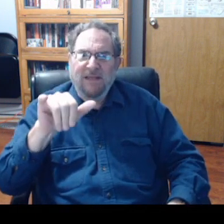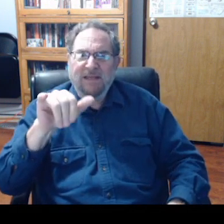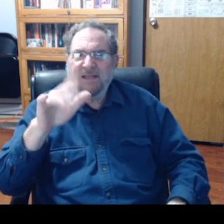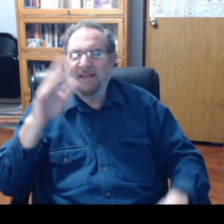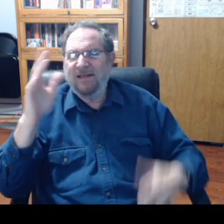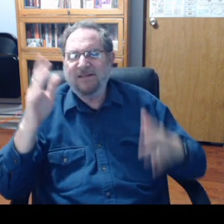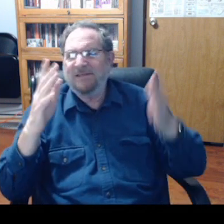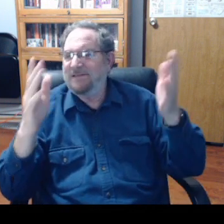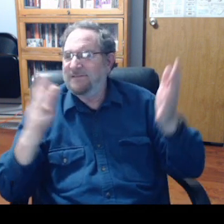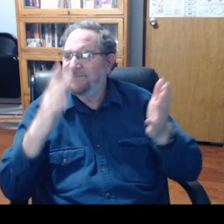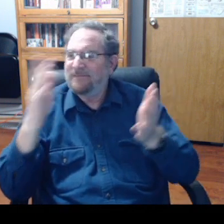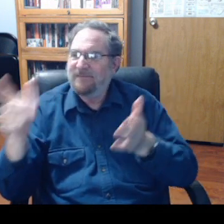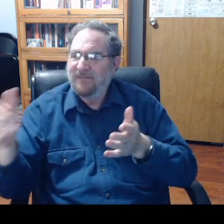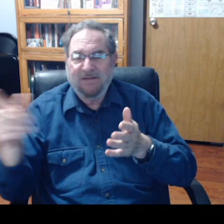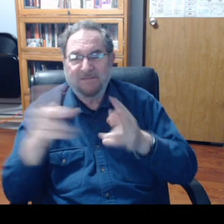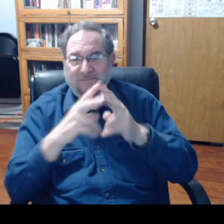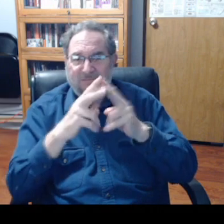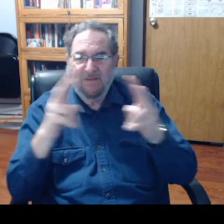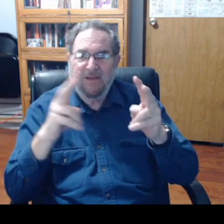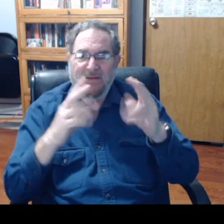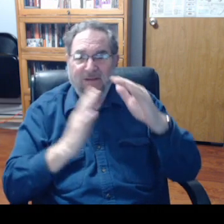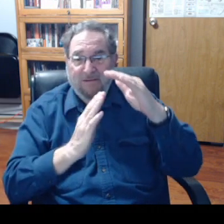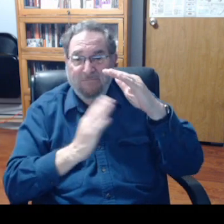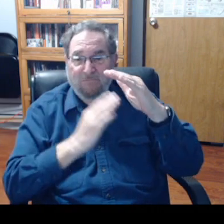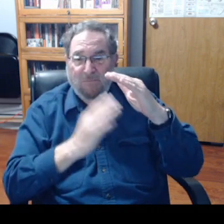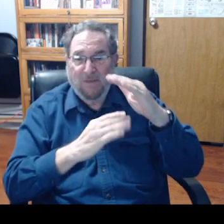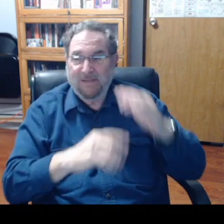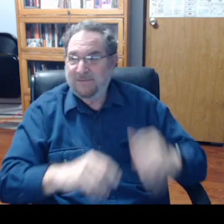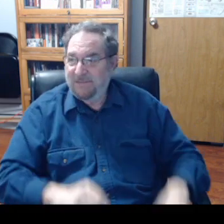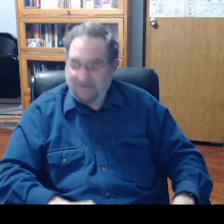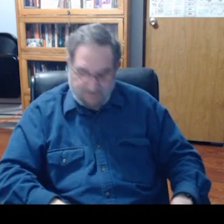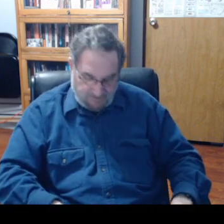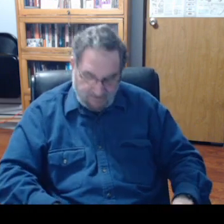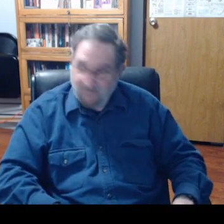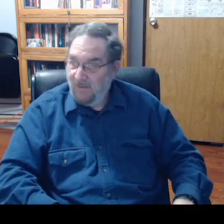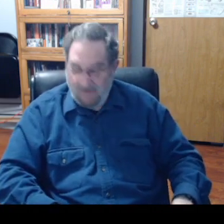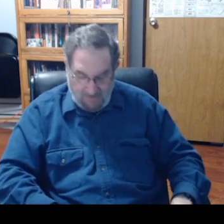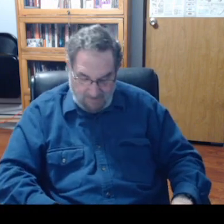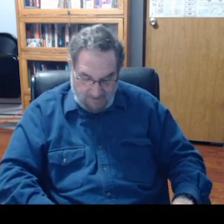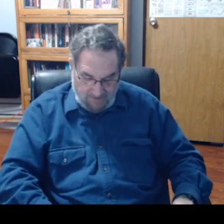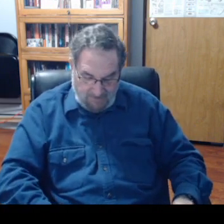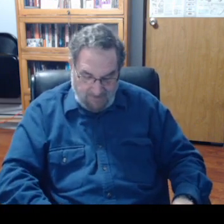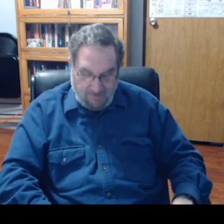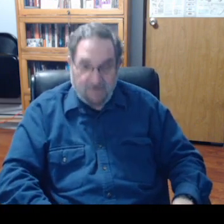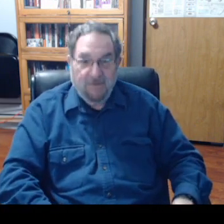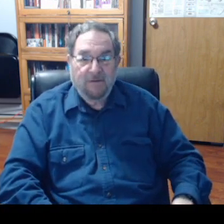calligraphy. It's very basic.